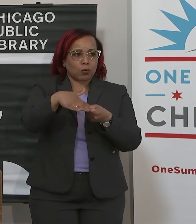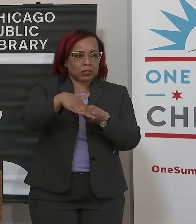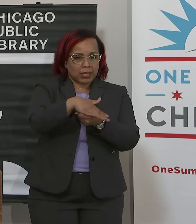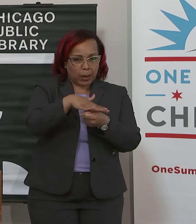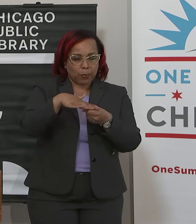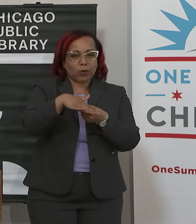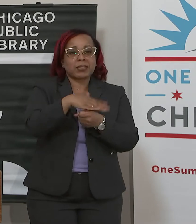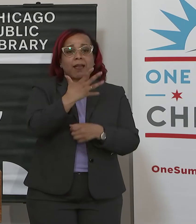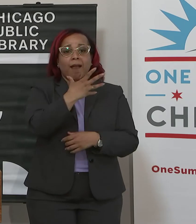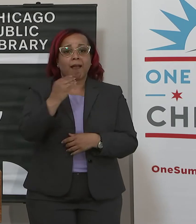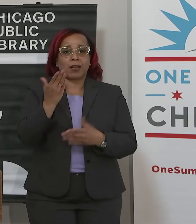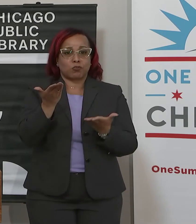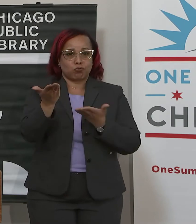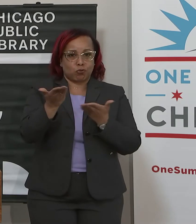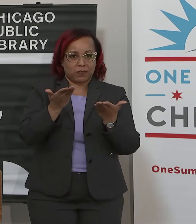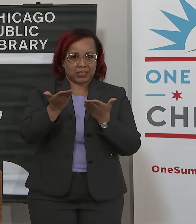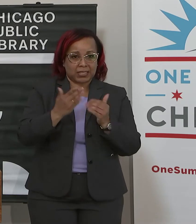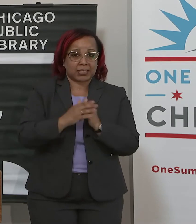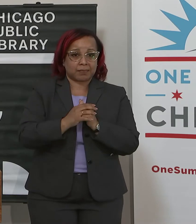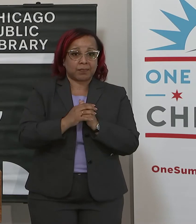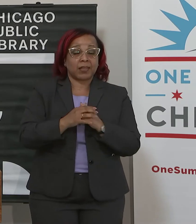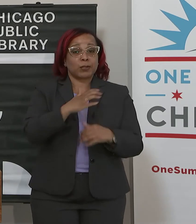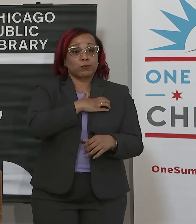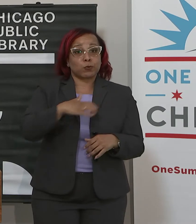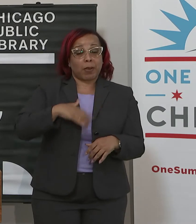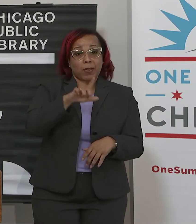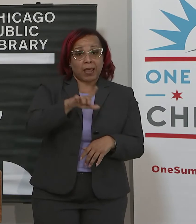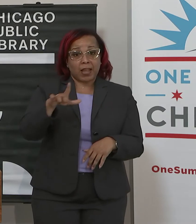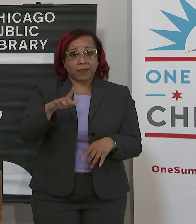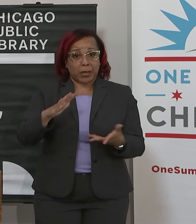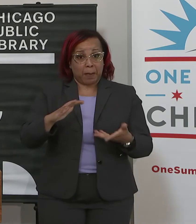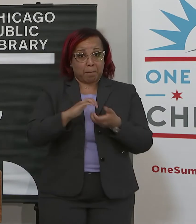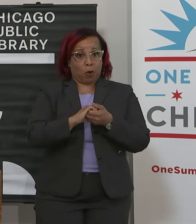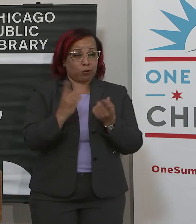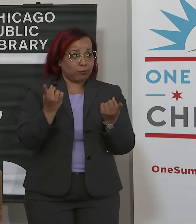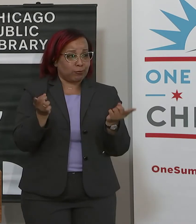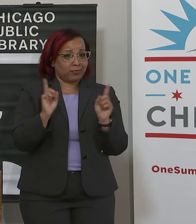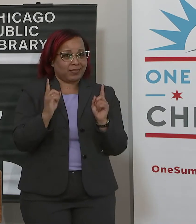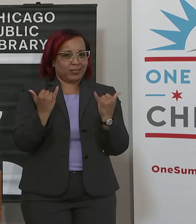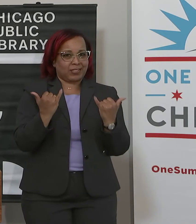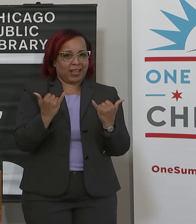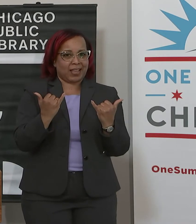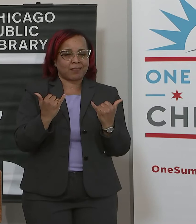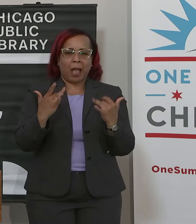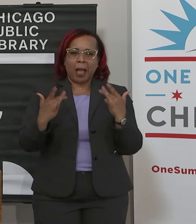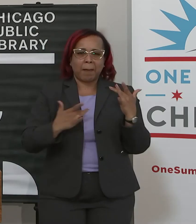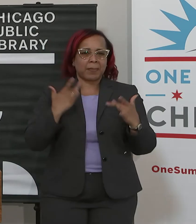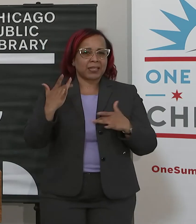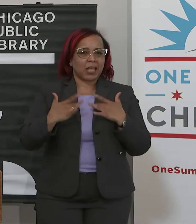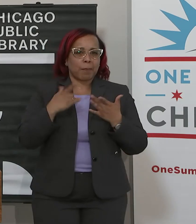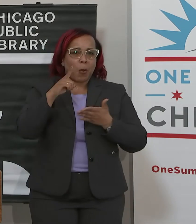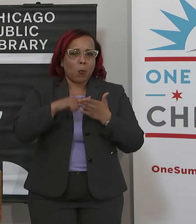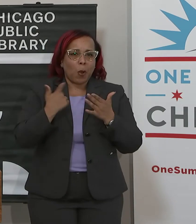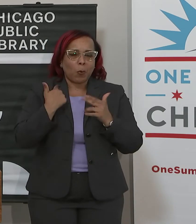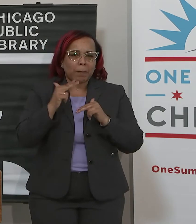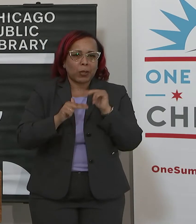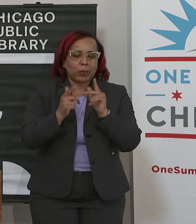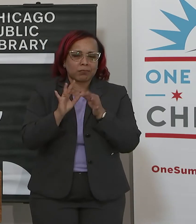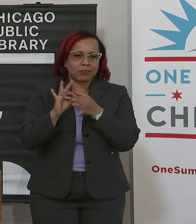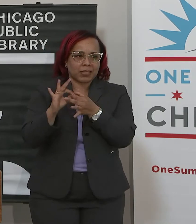neighborhoods and our services. So to Mayor Lightfoot and partners here today, I'm excited about what we're building